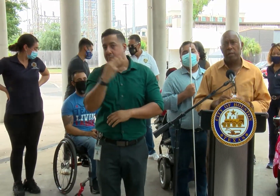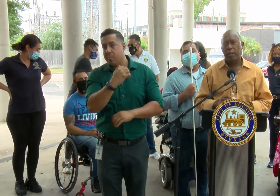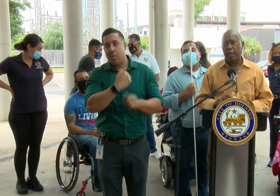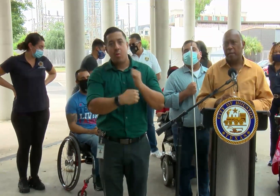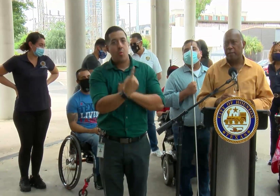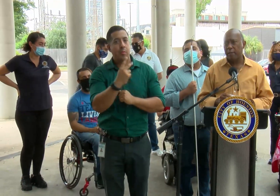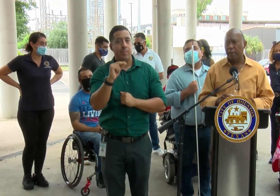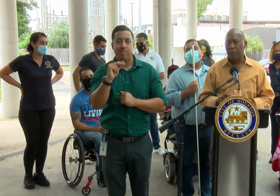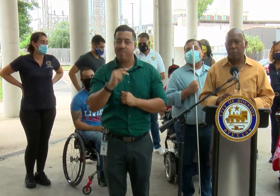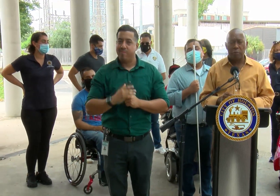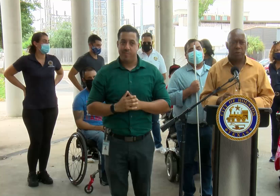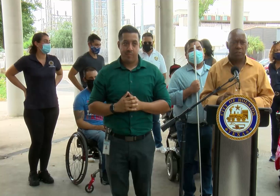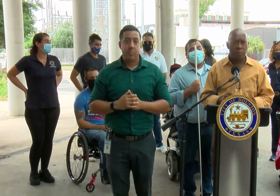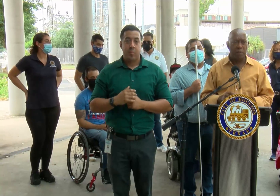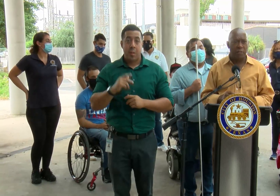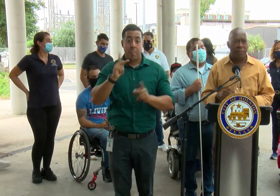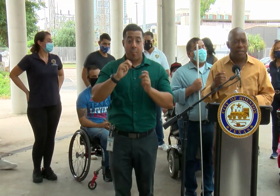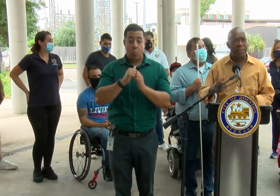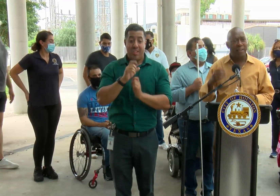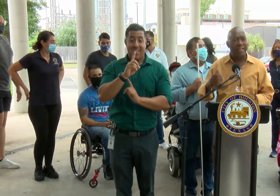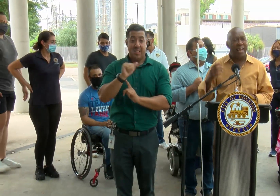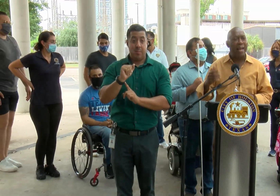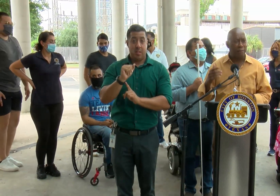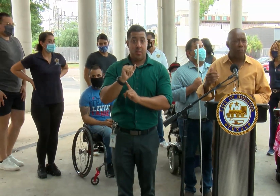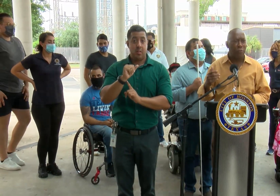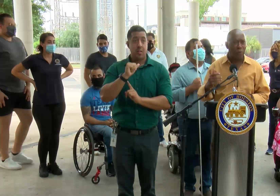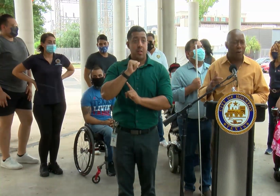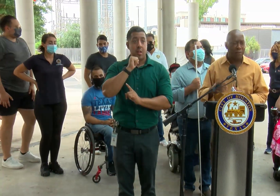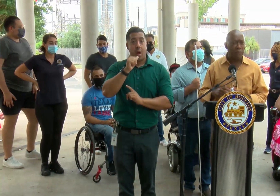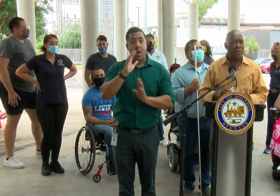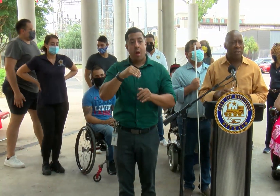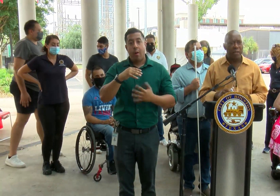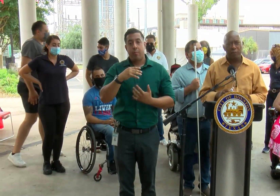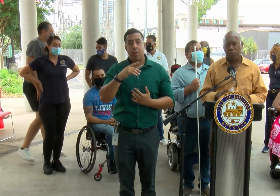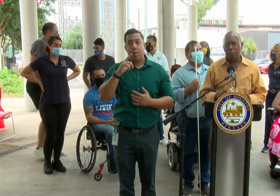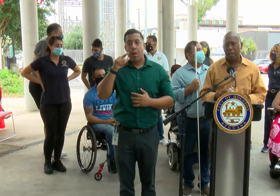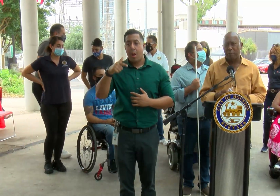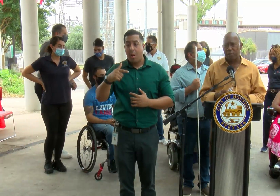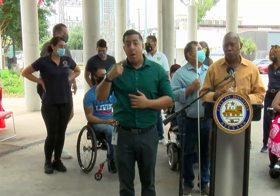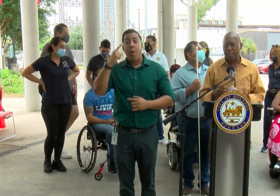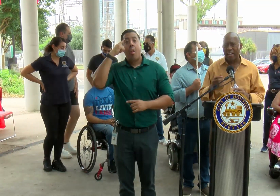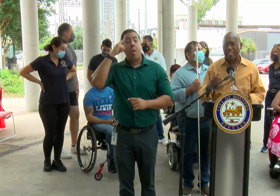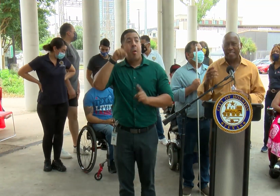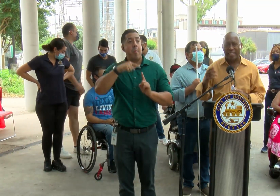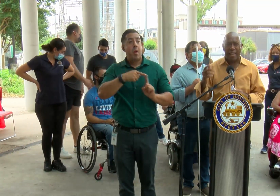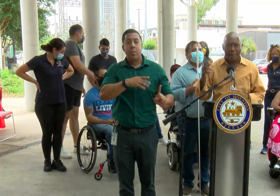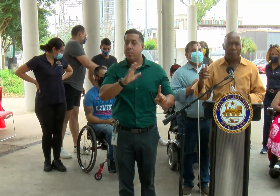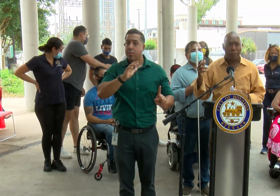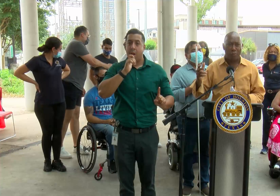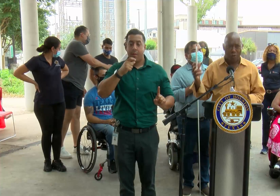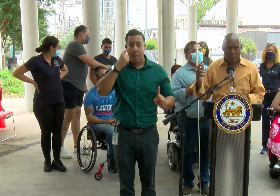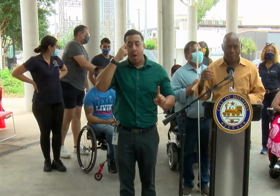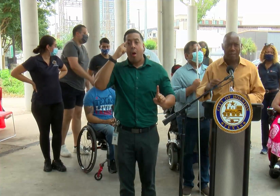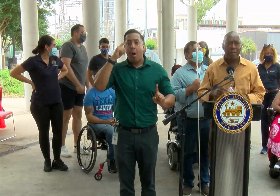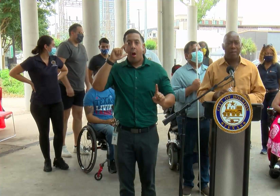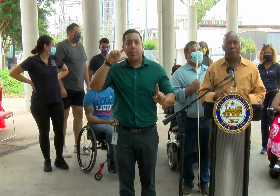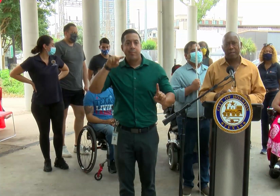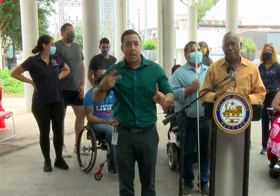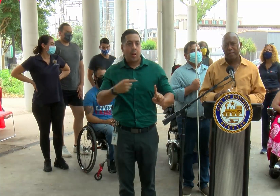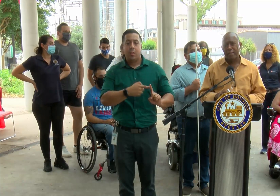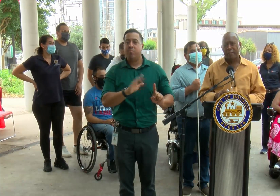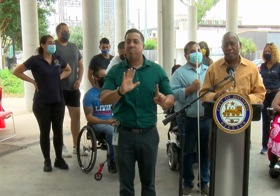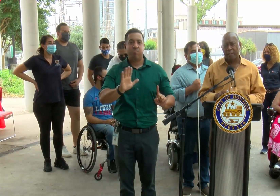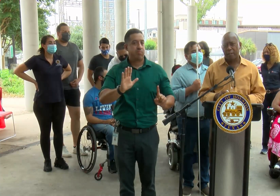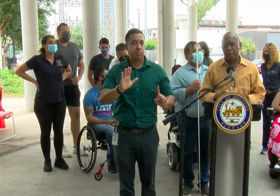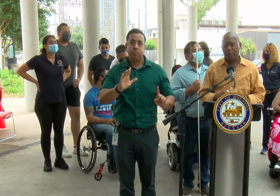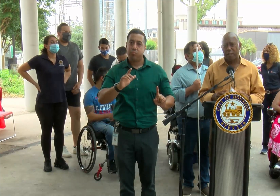out, and that people with disability are not an afterthought and should not be treated as an afterthought.